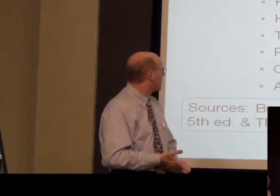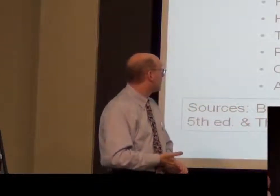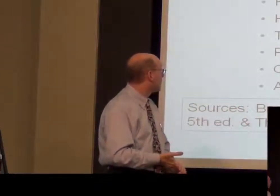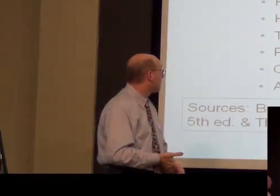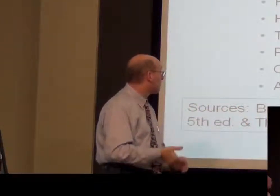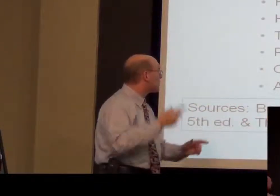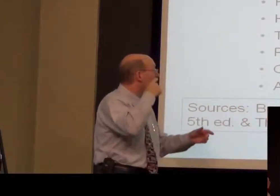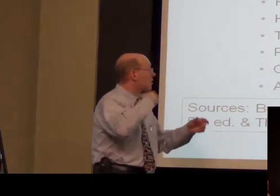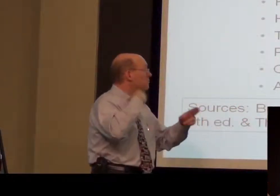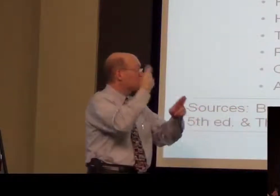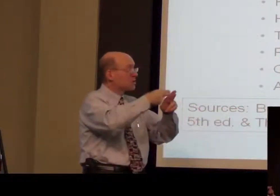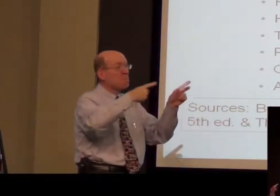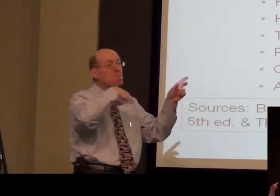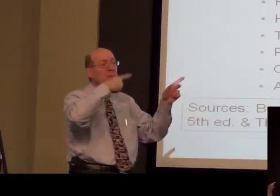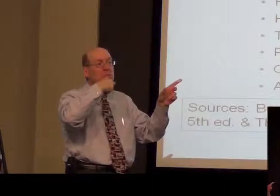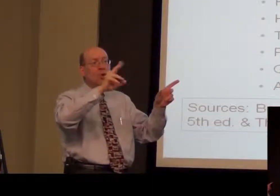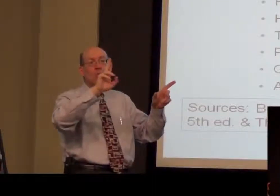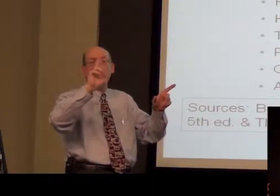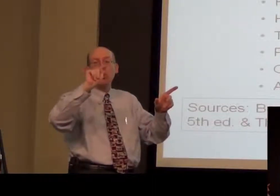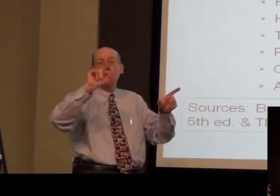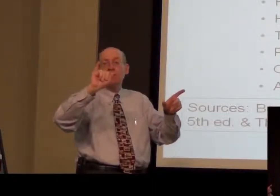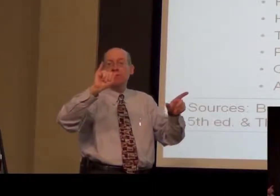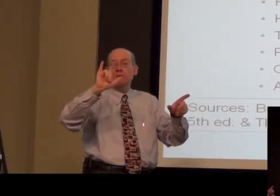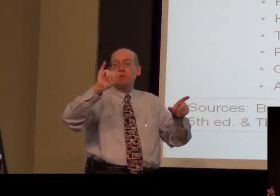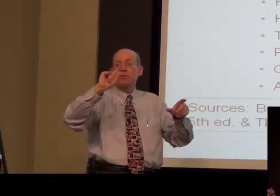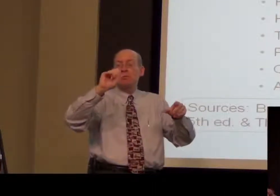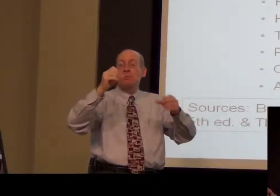hundreds of millions of dollars for such large facilities.